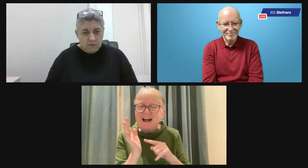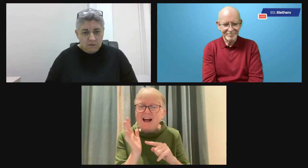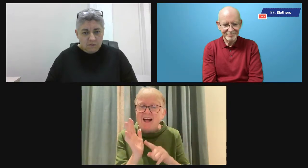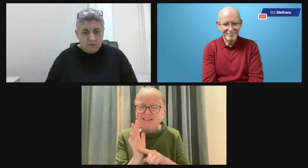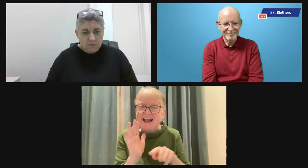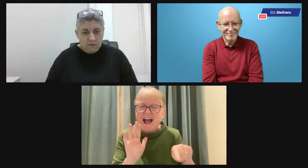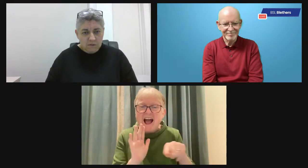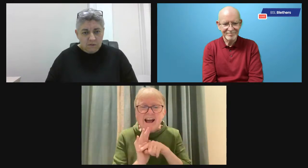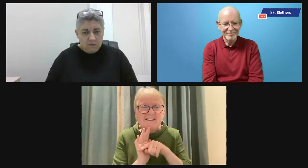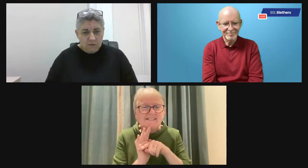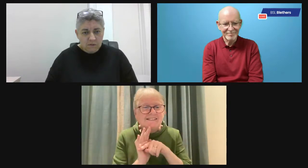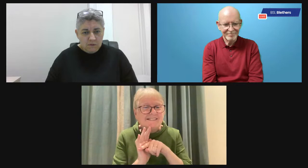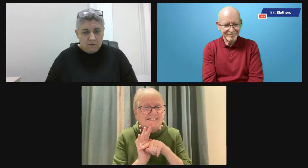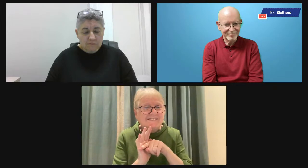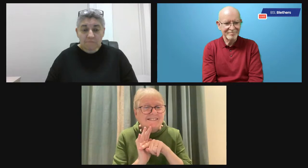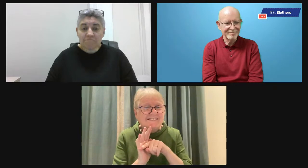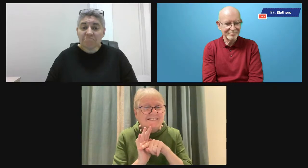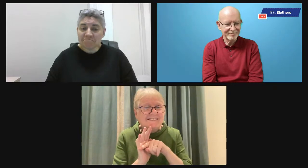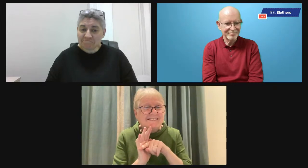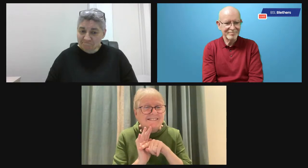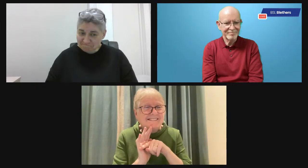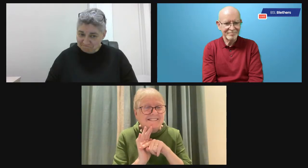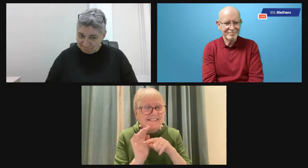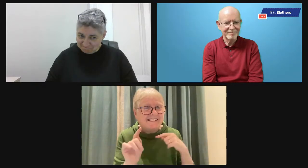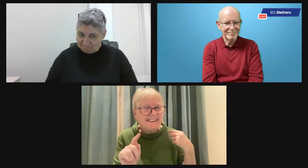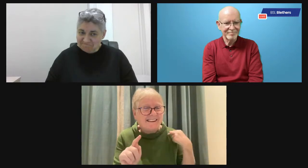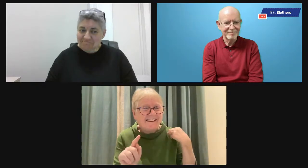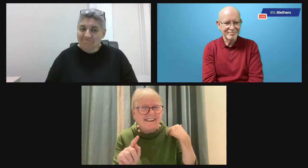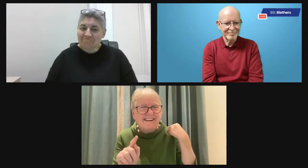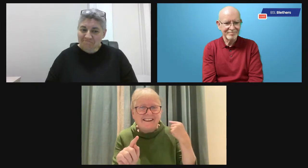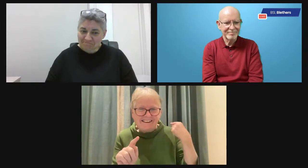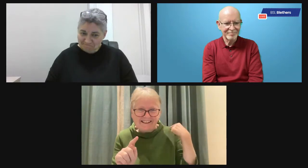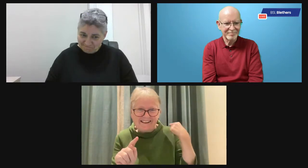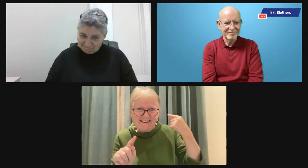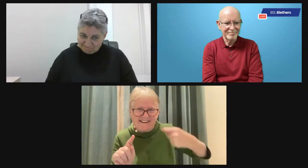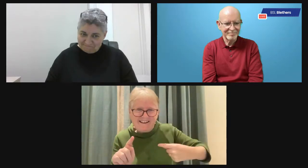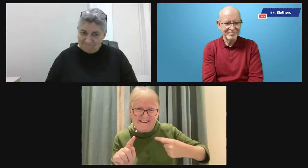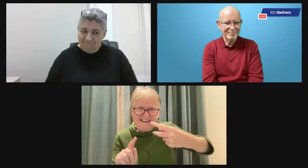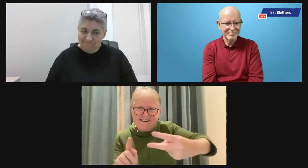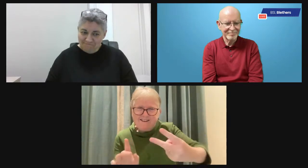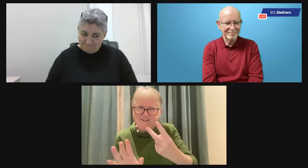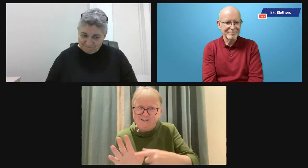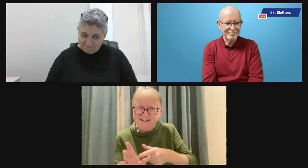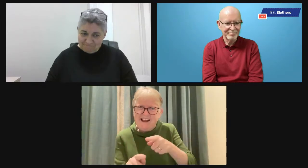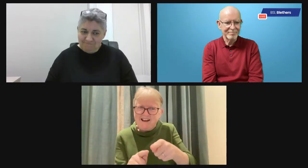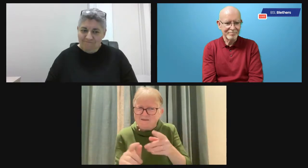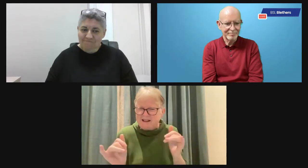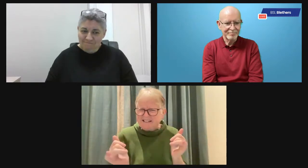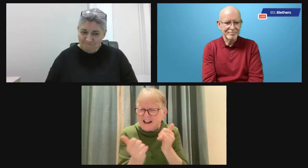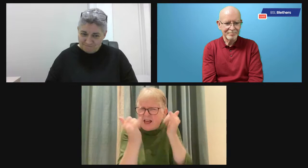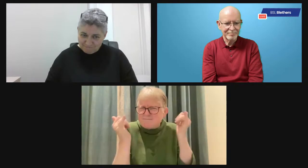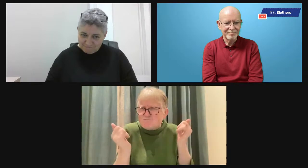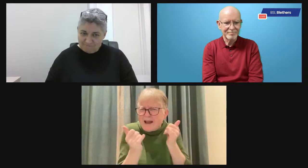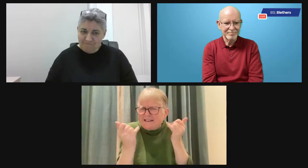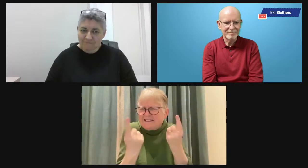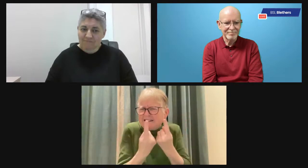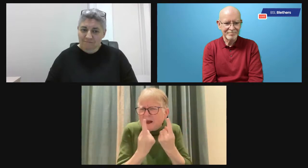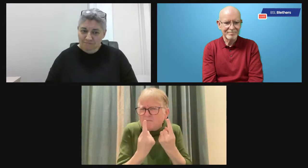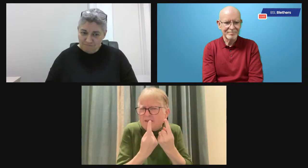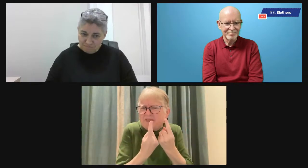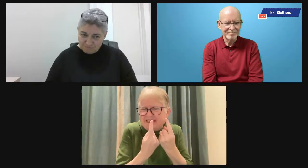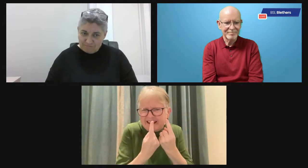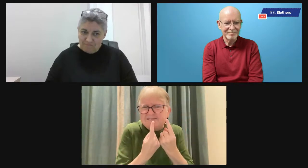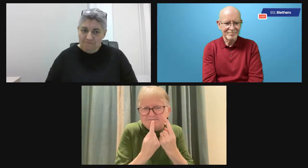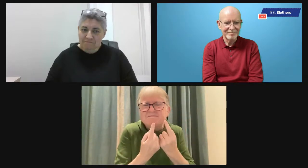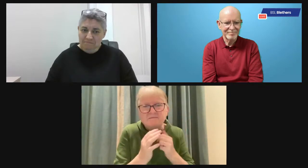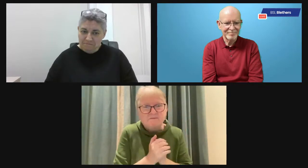a perfect opportunity for you to join ABSLTA and get involved. with us.